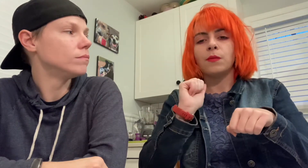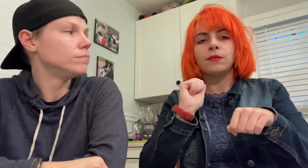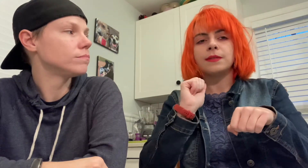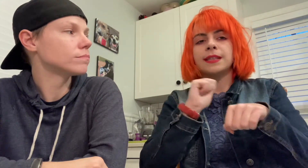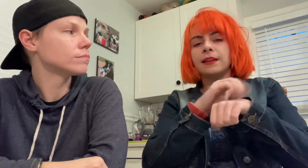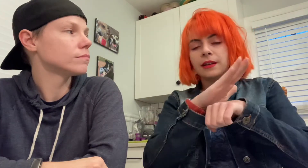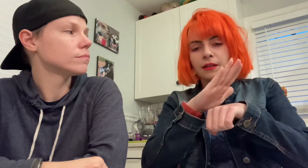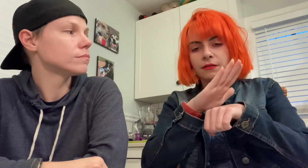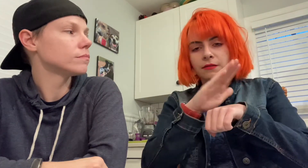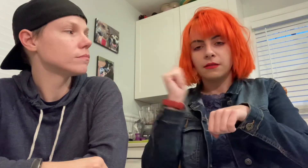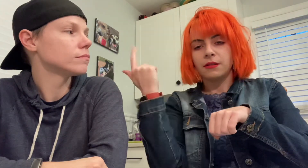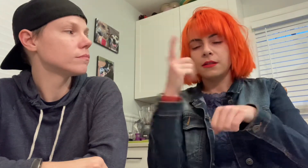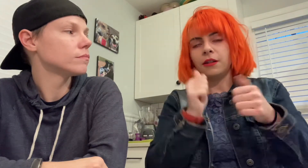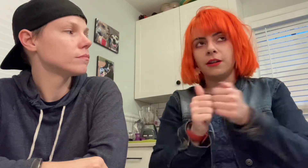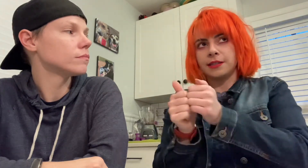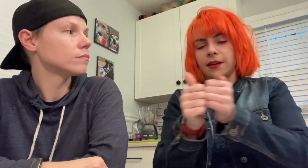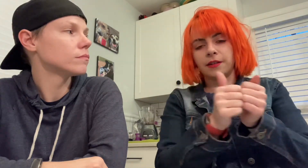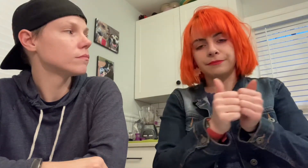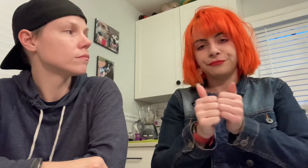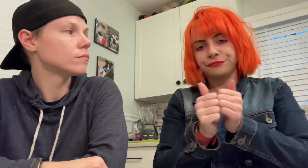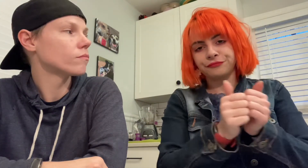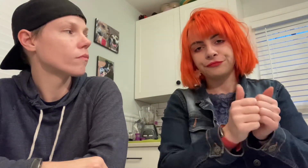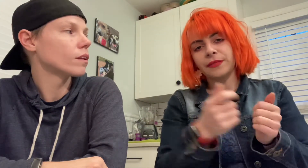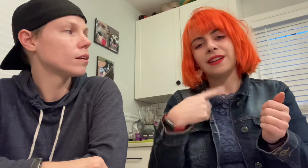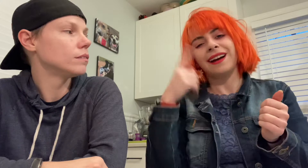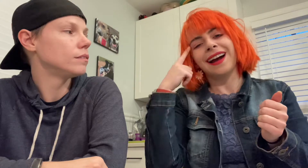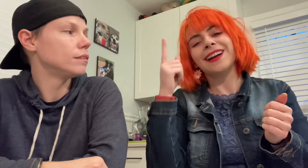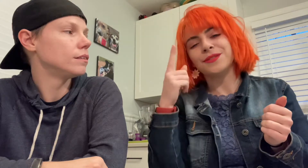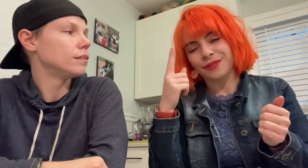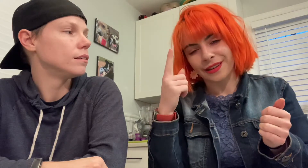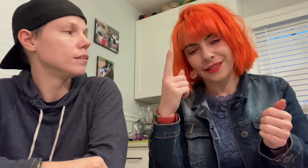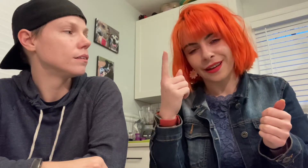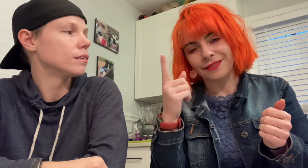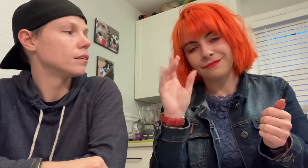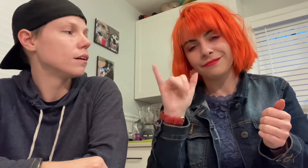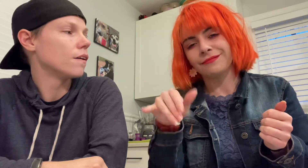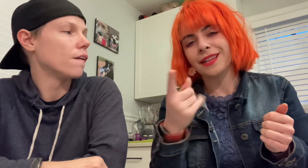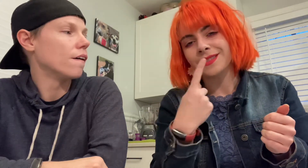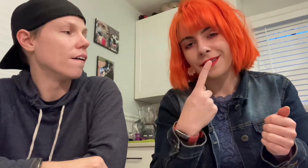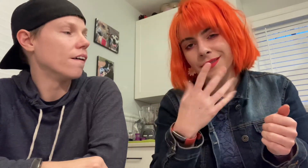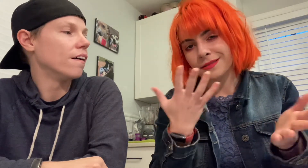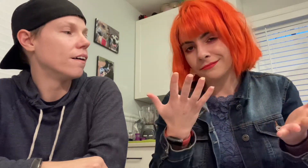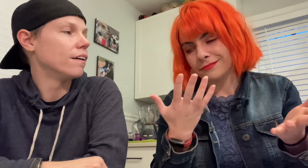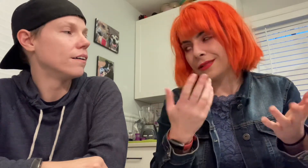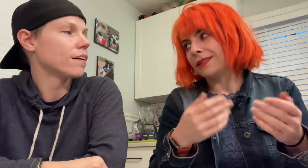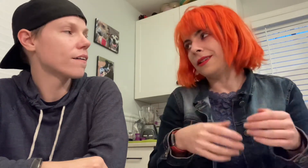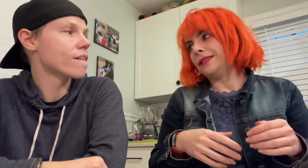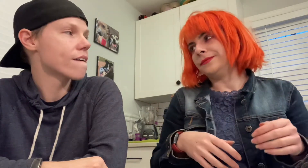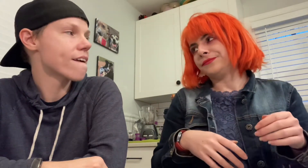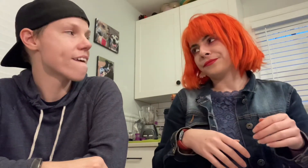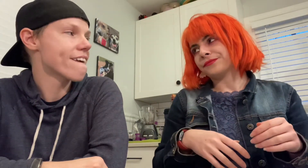they won't send it all together. And I do think that sucks,